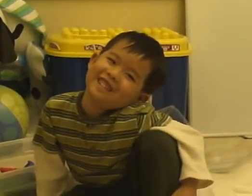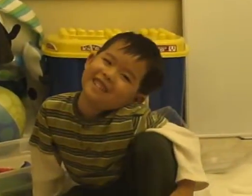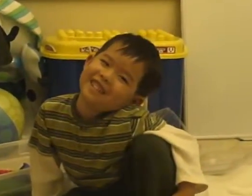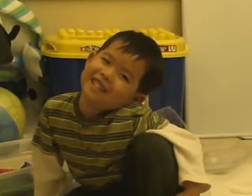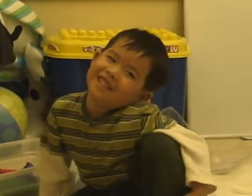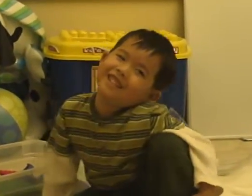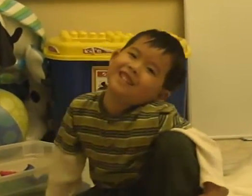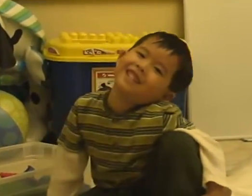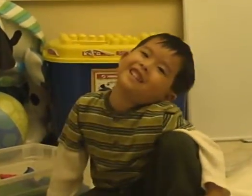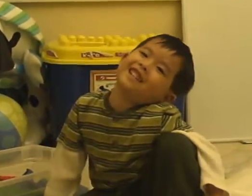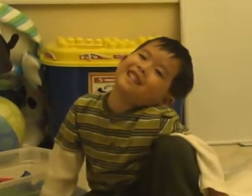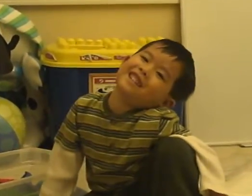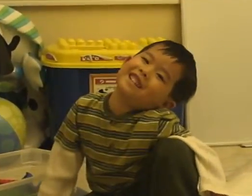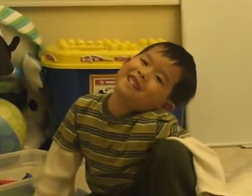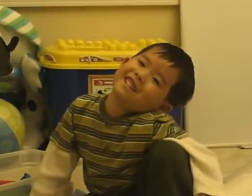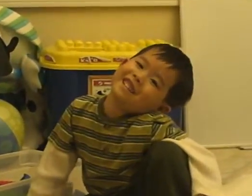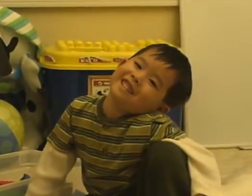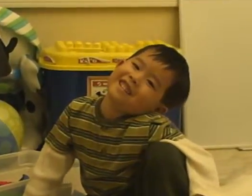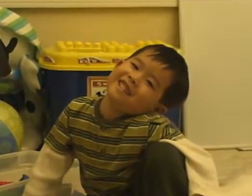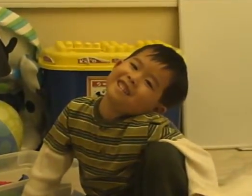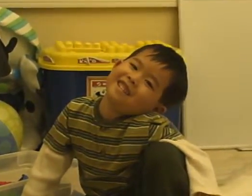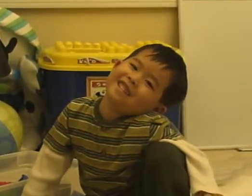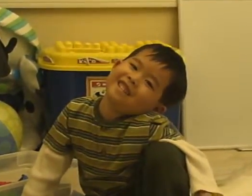Okay. How do you say bye-bye?